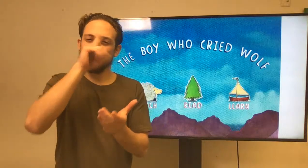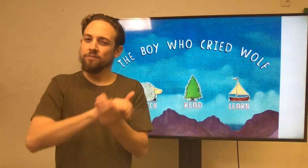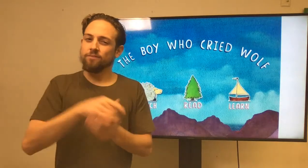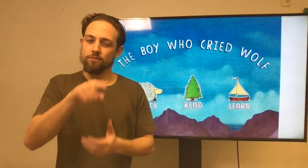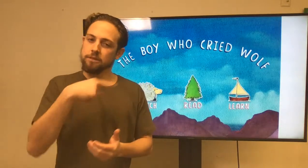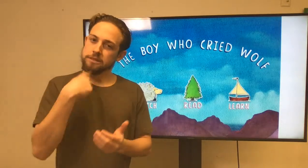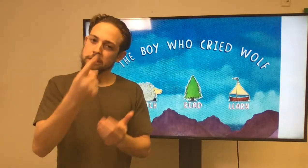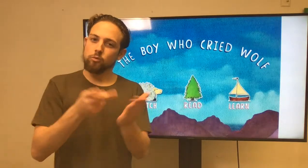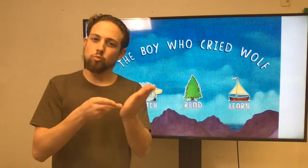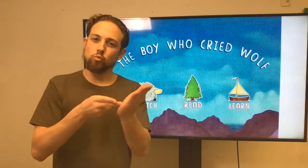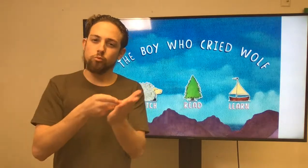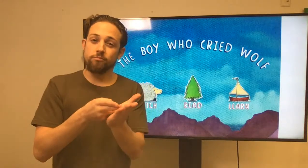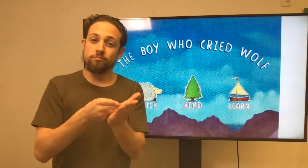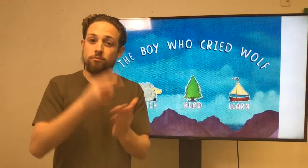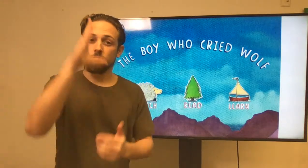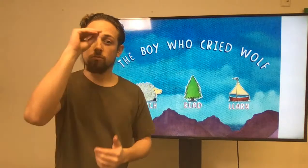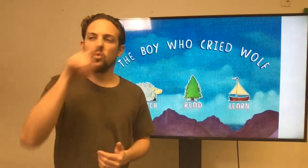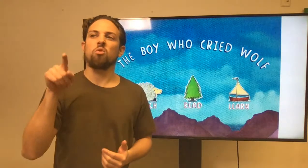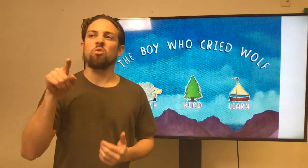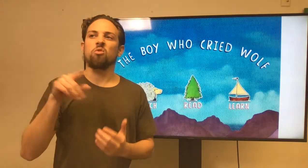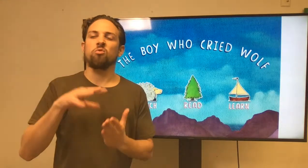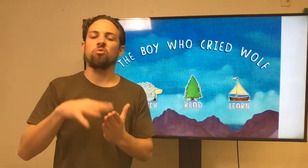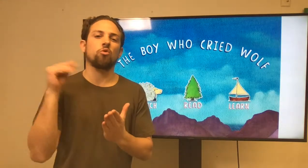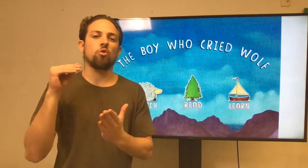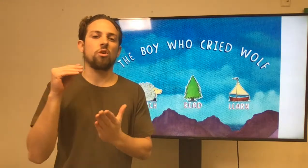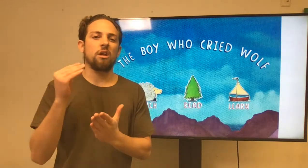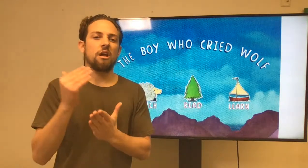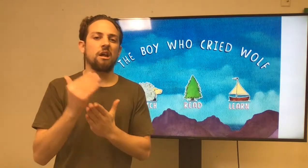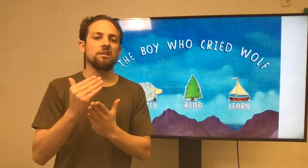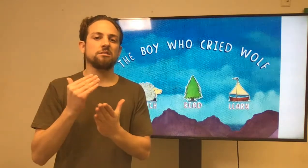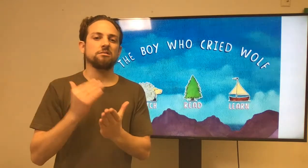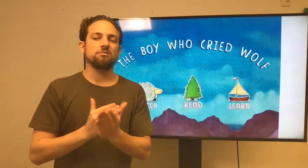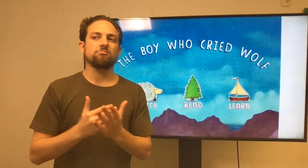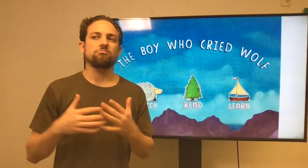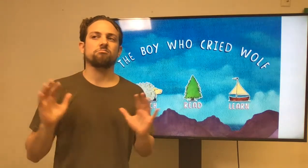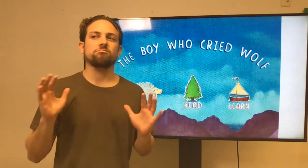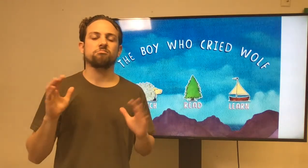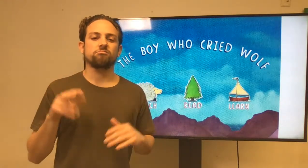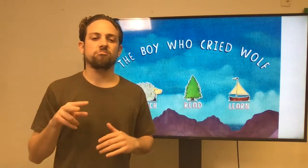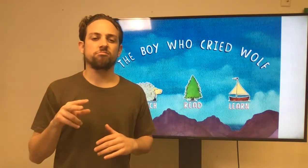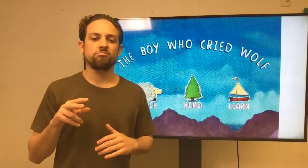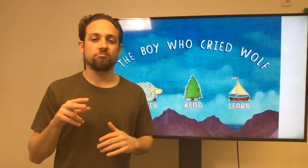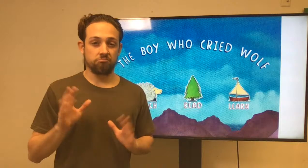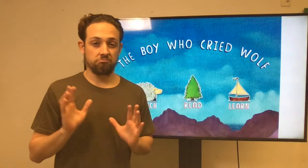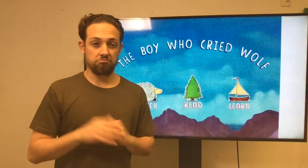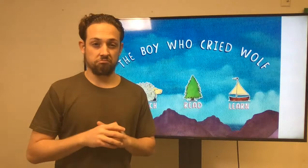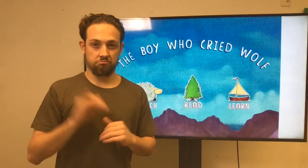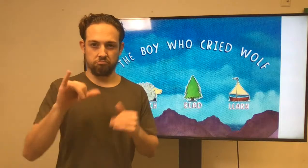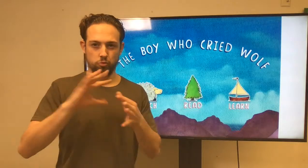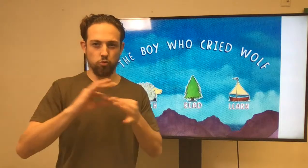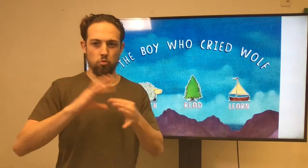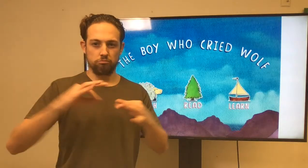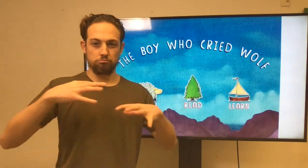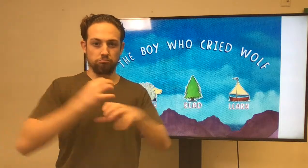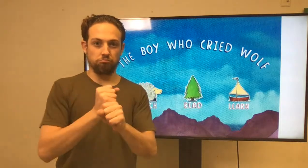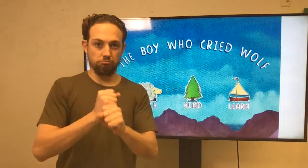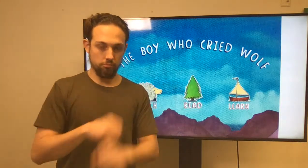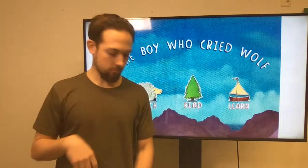"Remember, if you lie, people won't believe you. It's important to tell the truth." And the boy learned his lesson. That